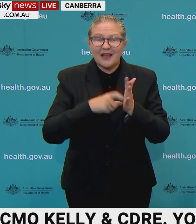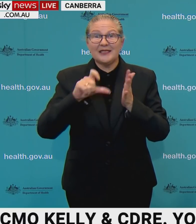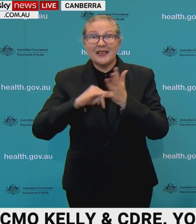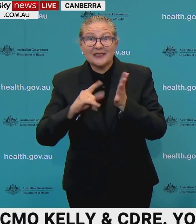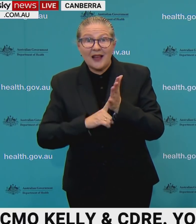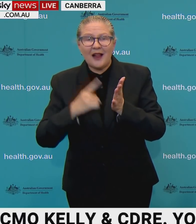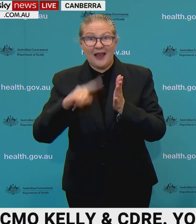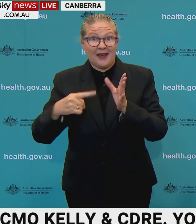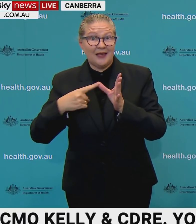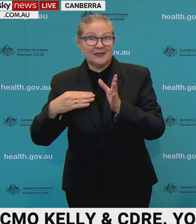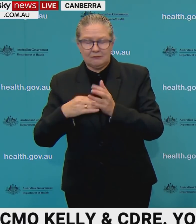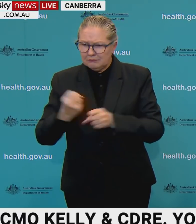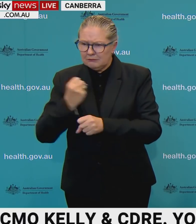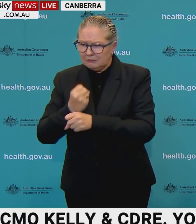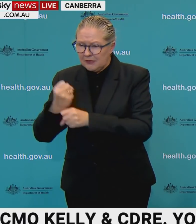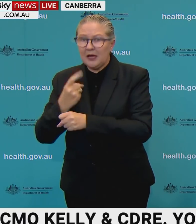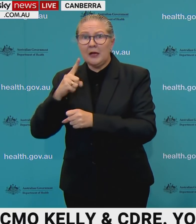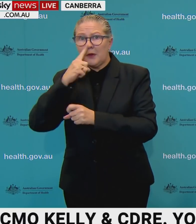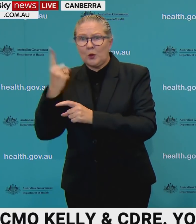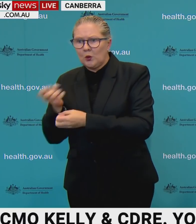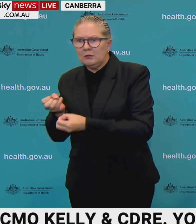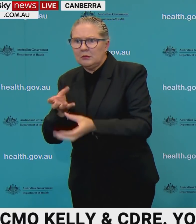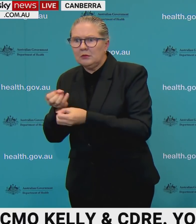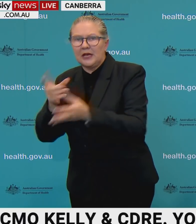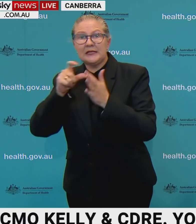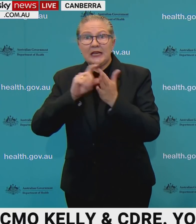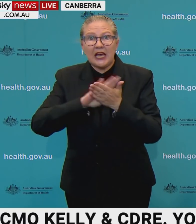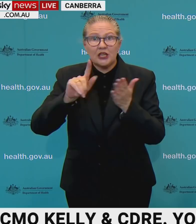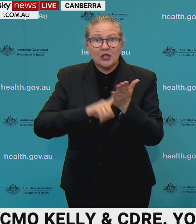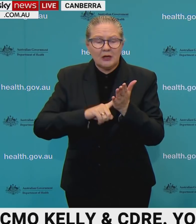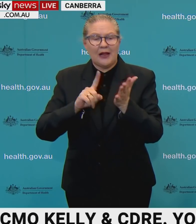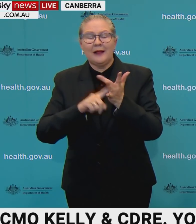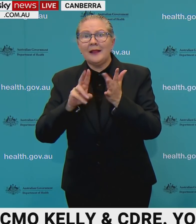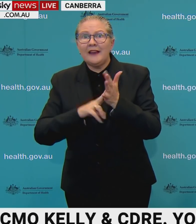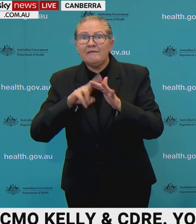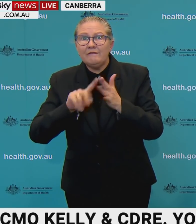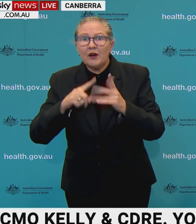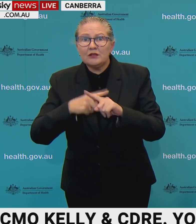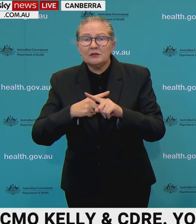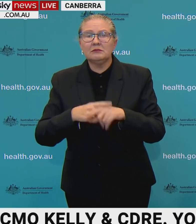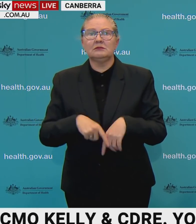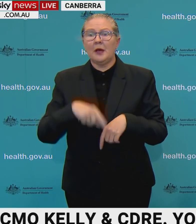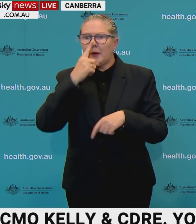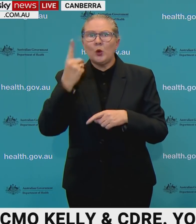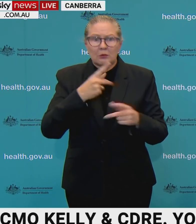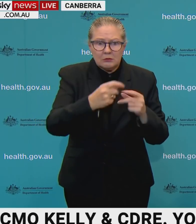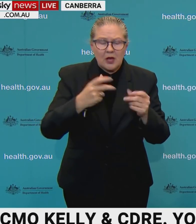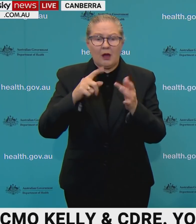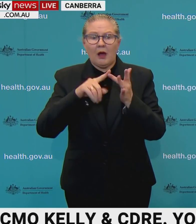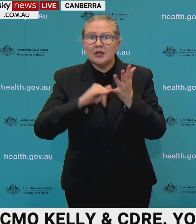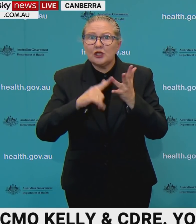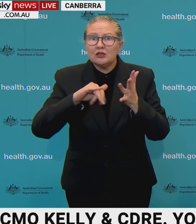and AstraZeneca, our distribution partners, DHL and Linfox, our vaccine workforce providers,